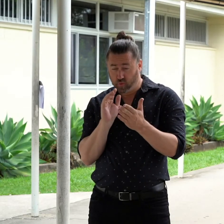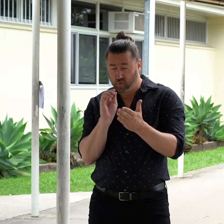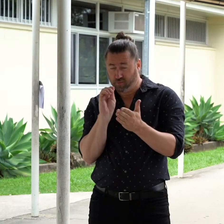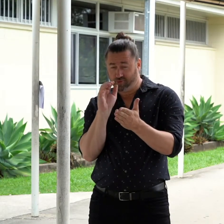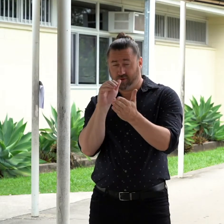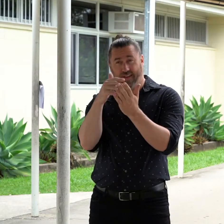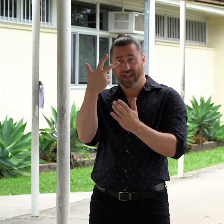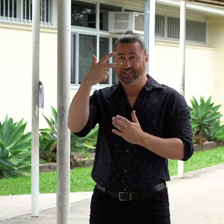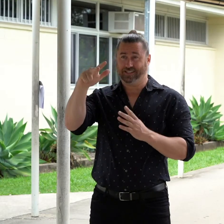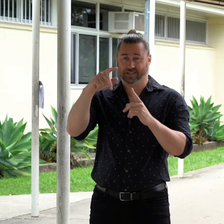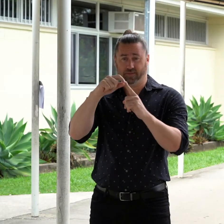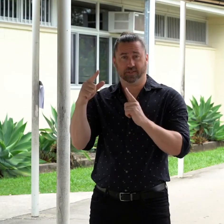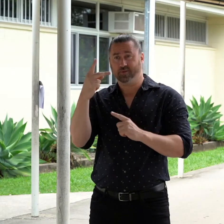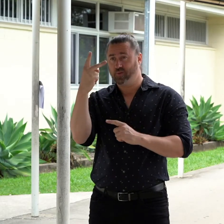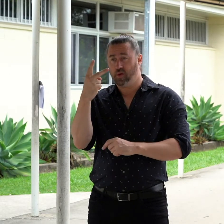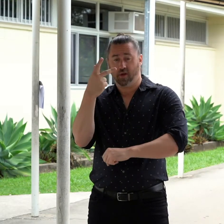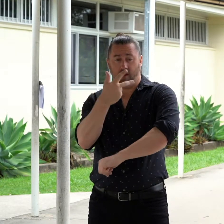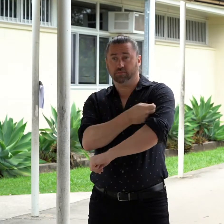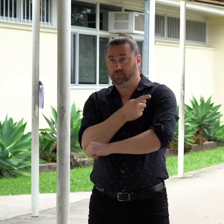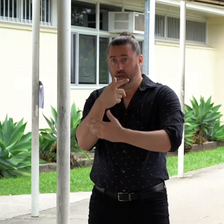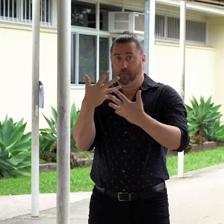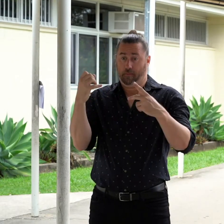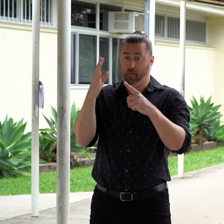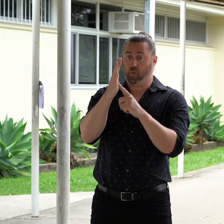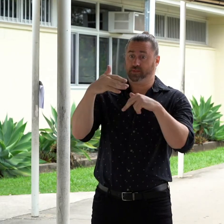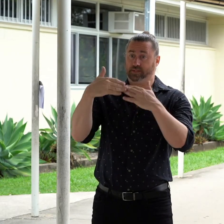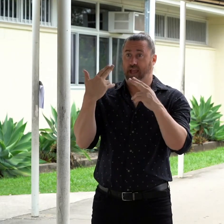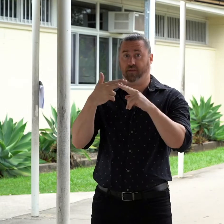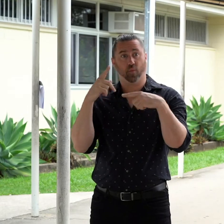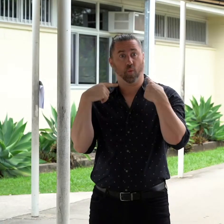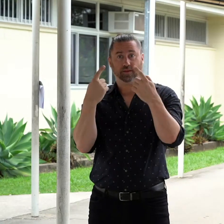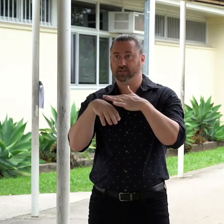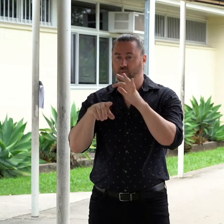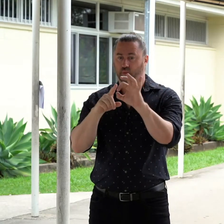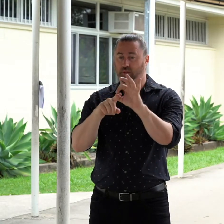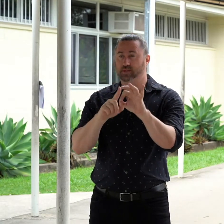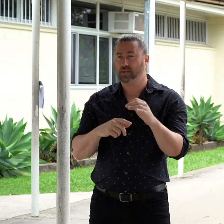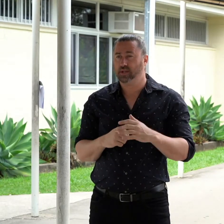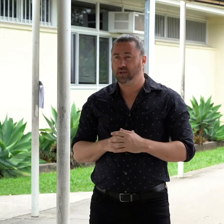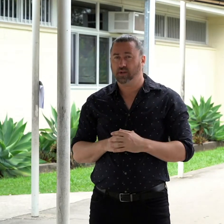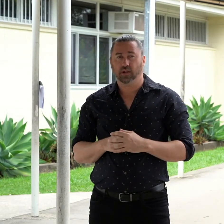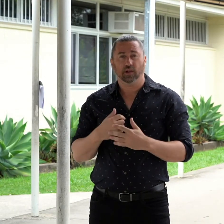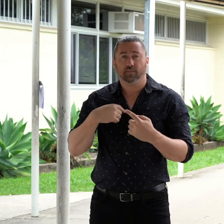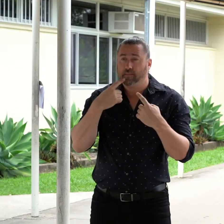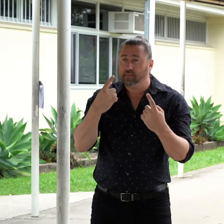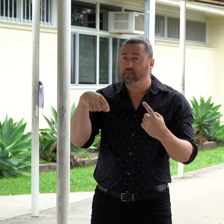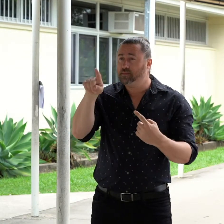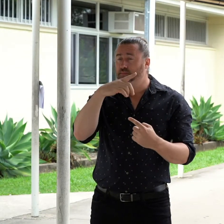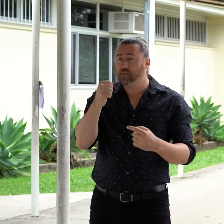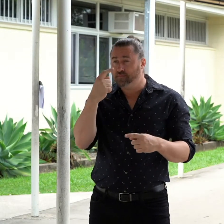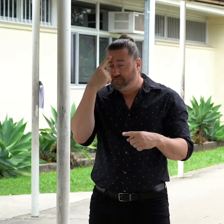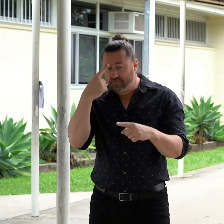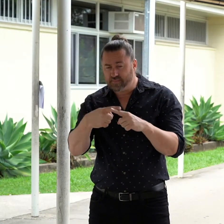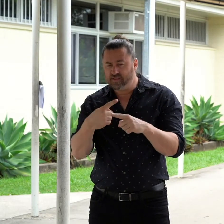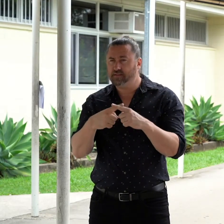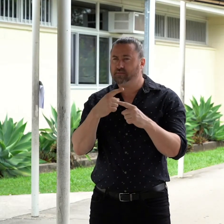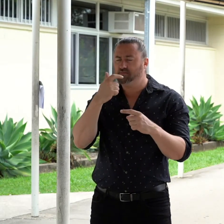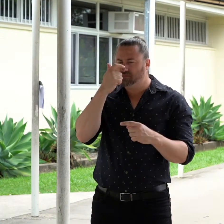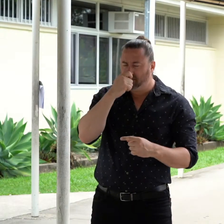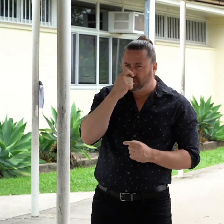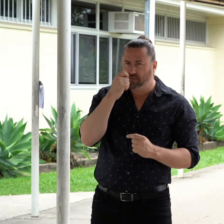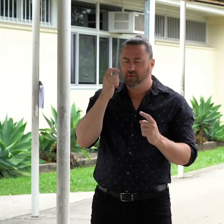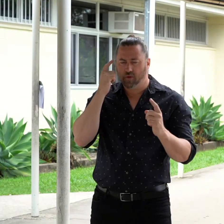vaccinated, and that's such an important milestone for Queensland. I think the message remains the same, and as the Minister has said, if you've got symptoms, particularly in those